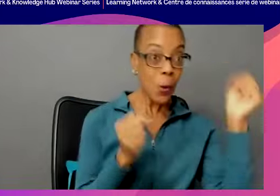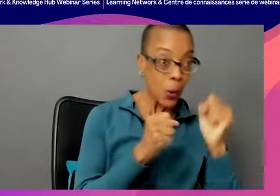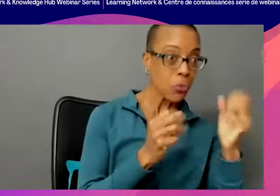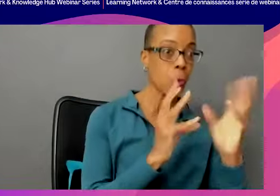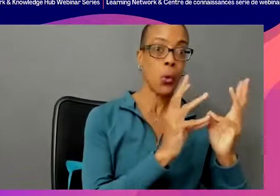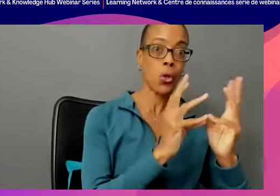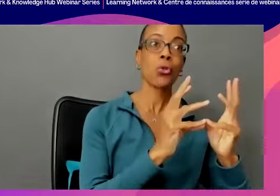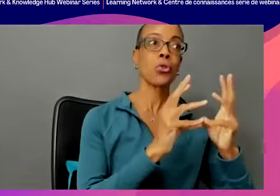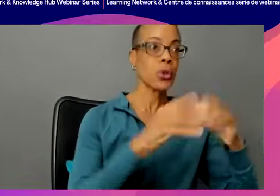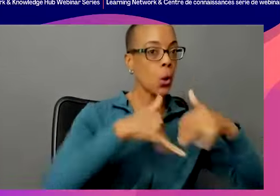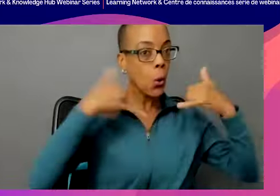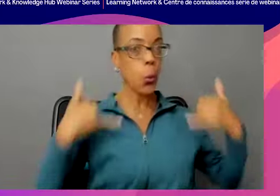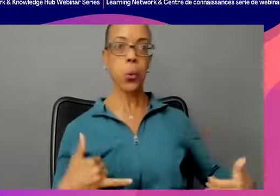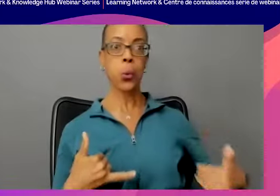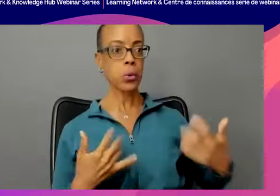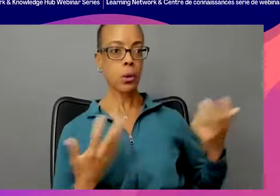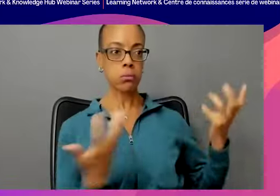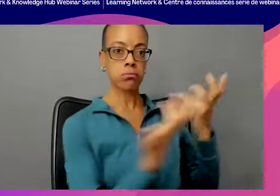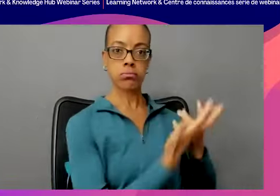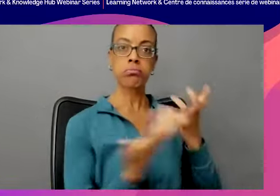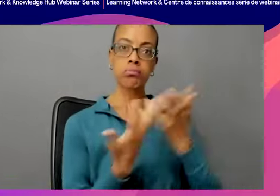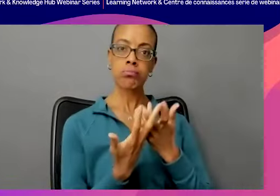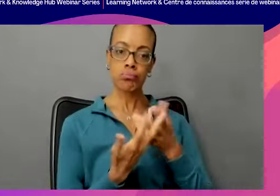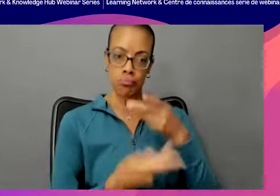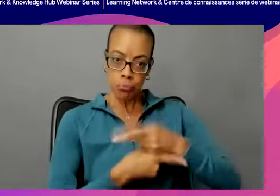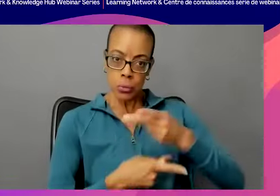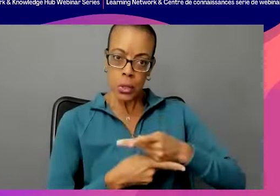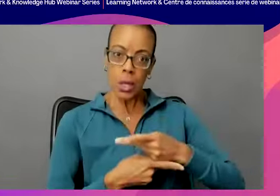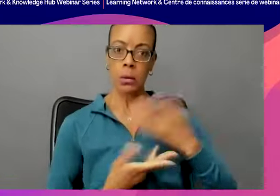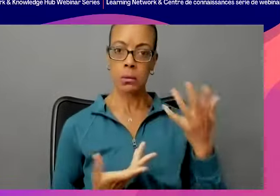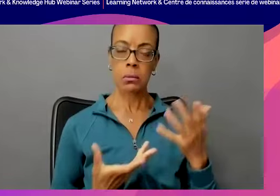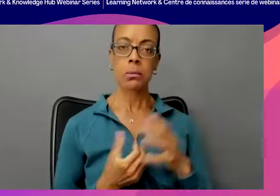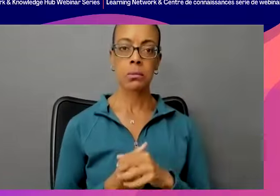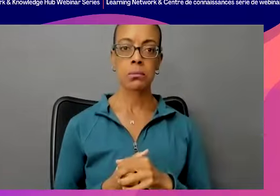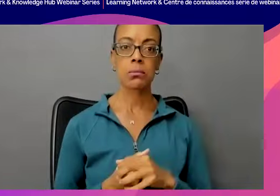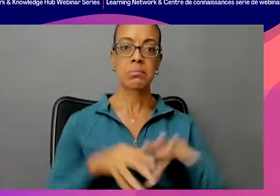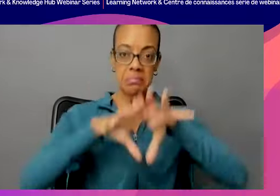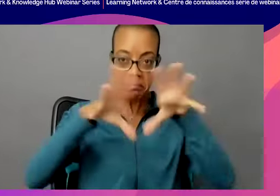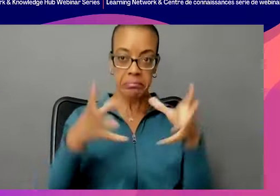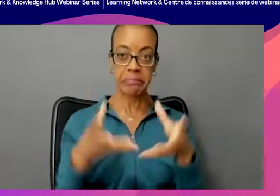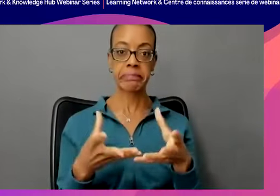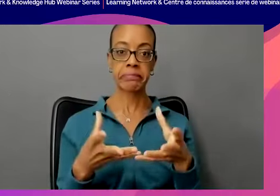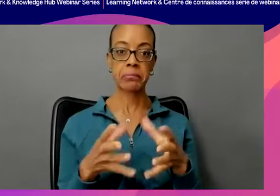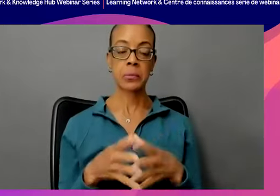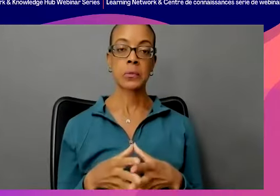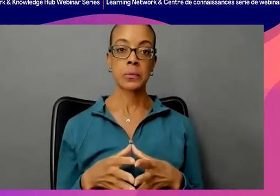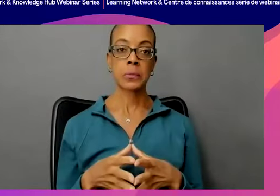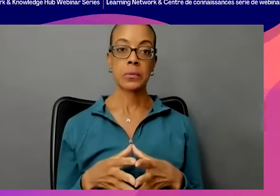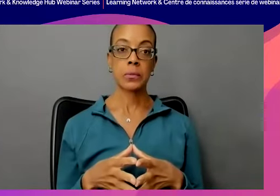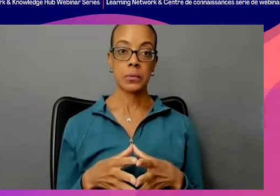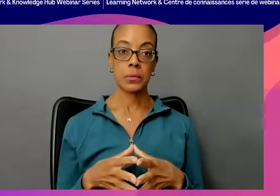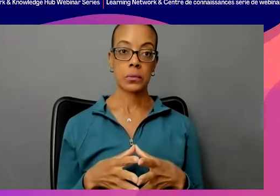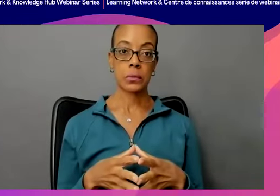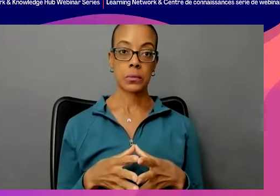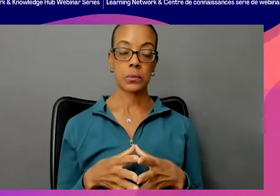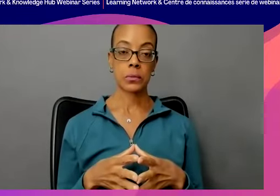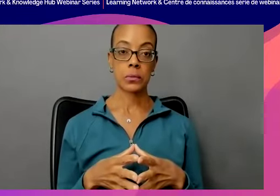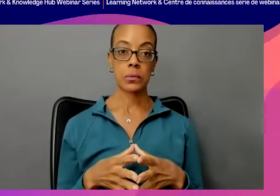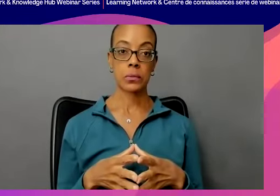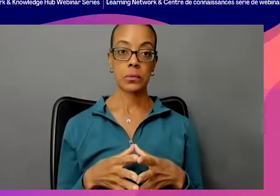my wellness. Um, so in each of